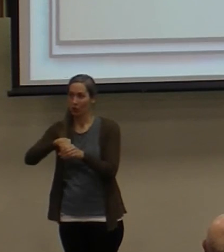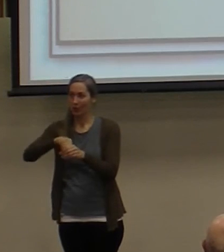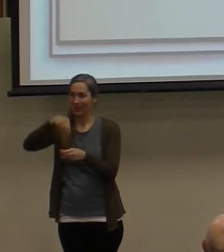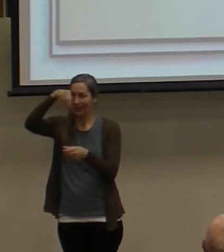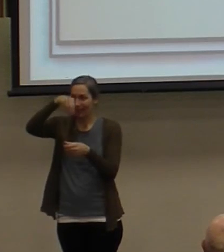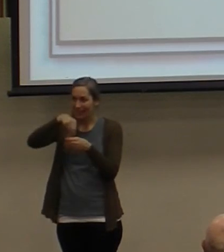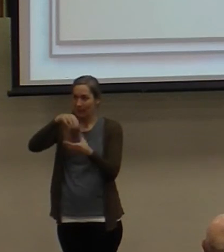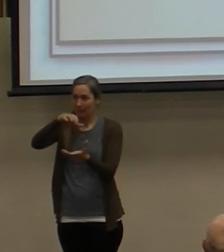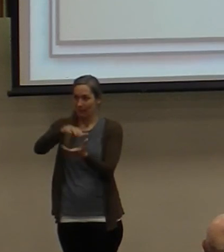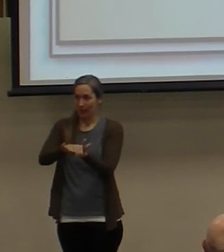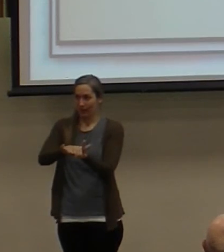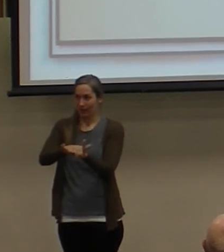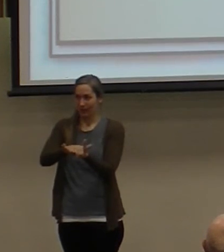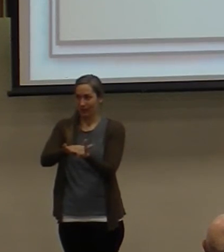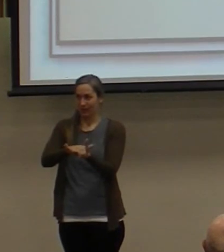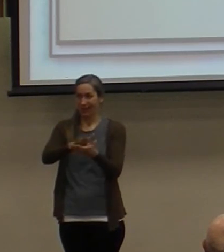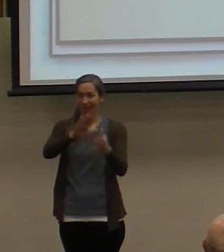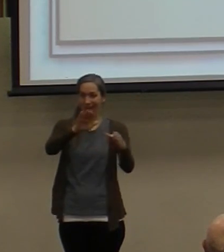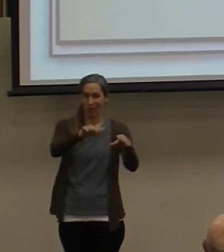And those are two very different things.